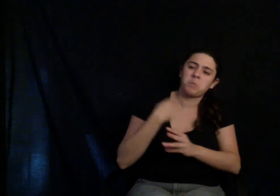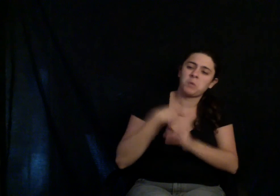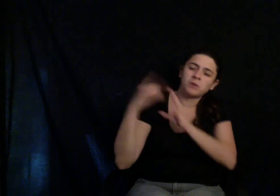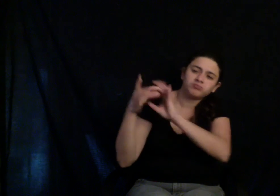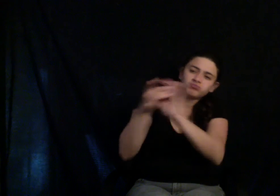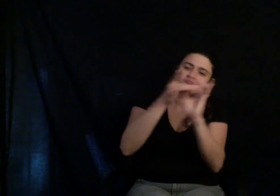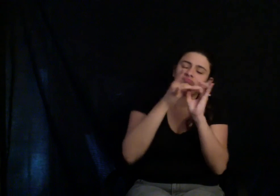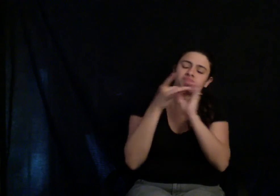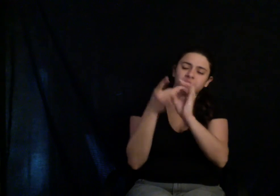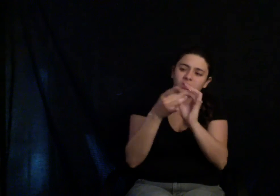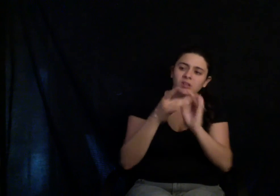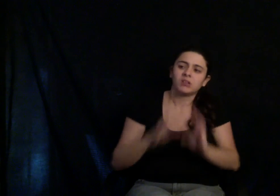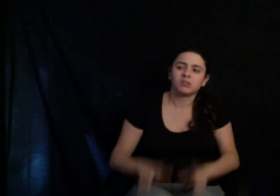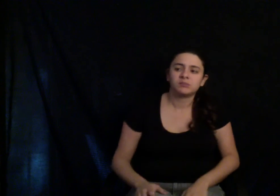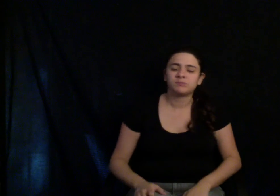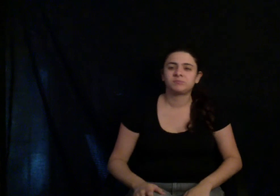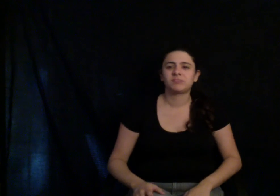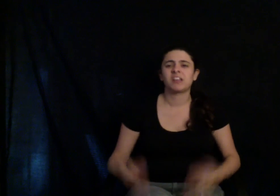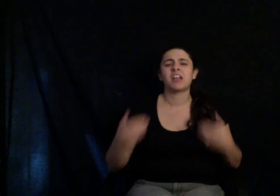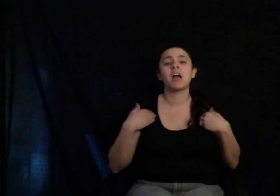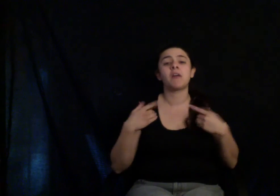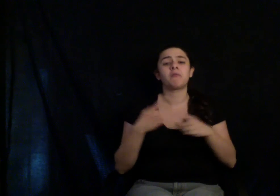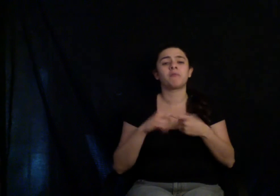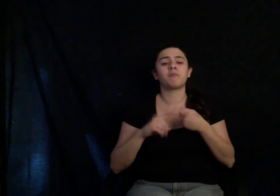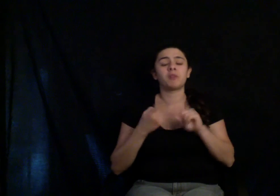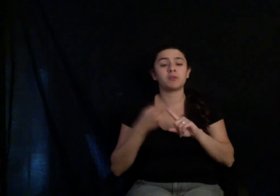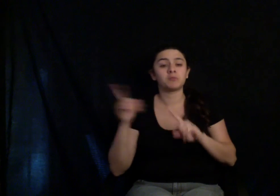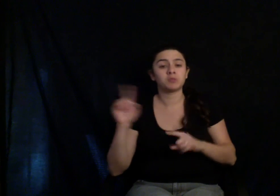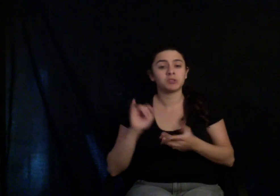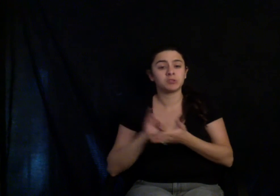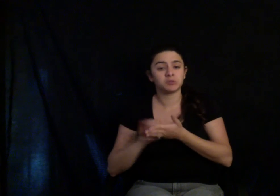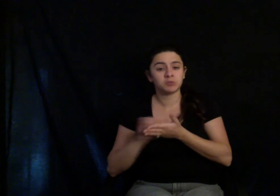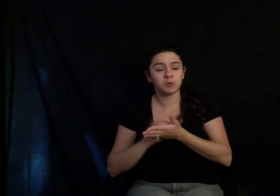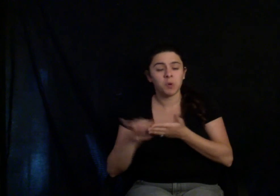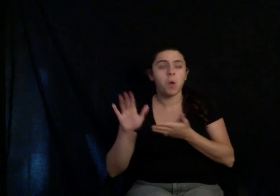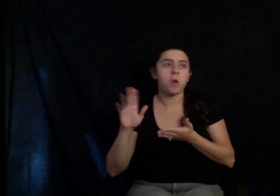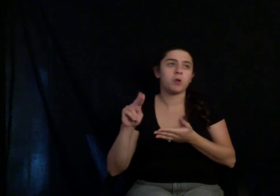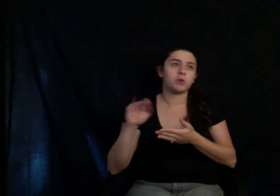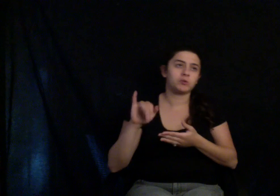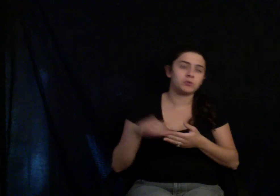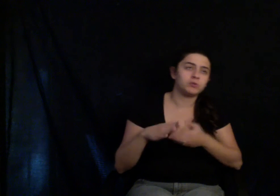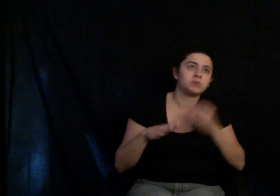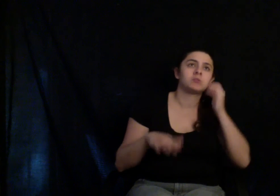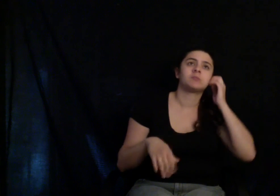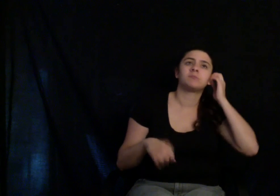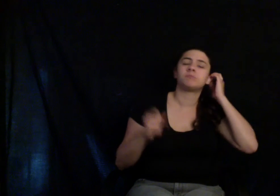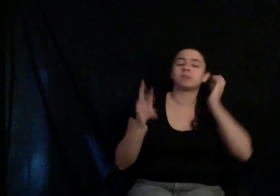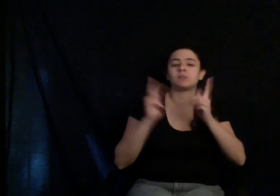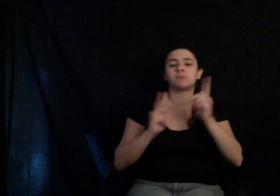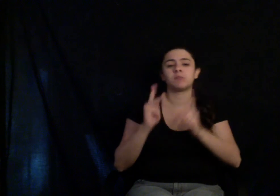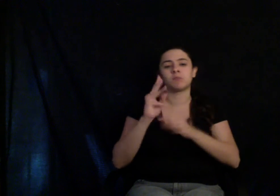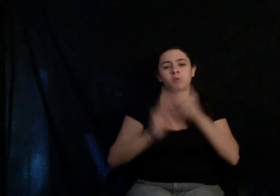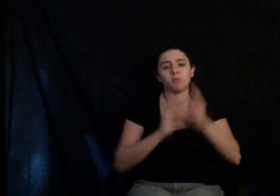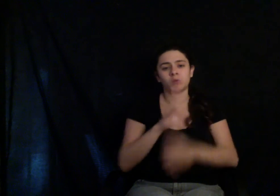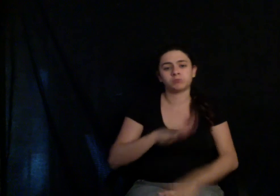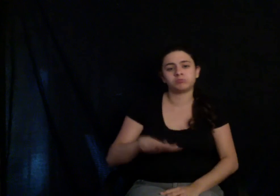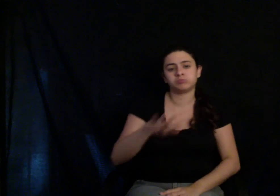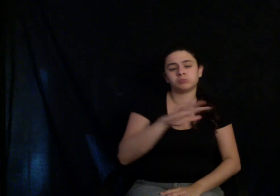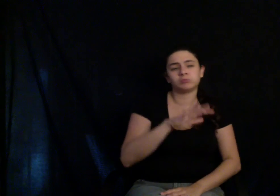like our mutual friends, and people were grieving around the United States. And it wasn't really that big of a story on the subreddit yet,